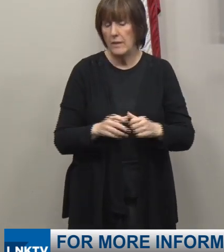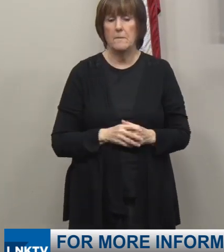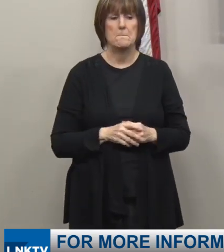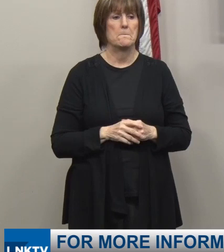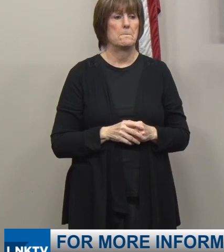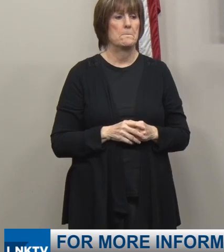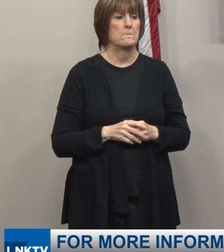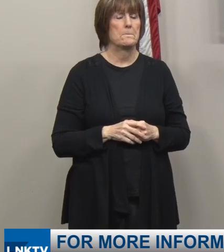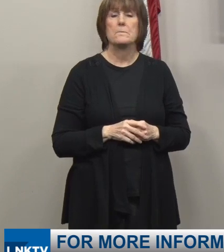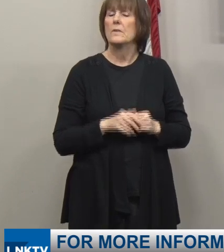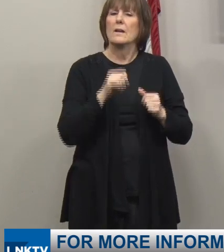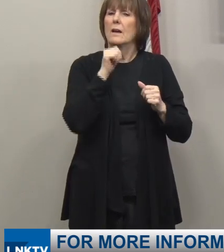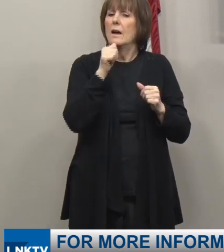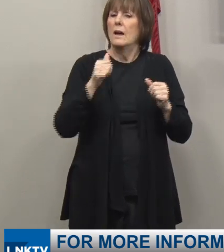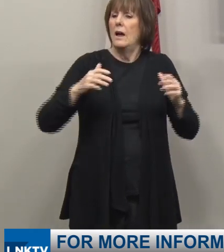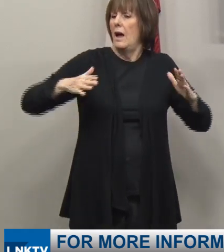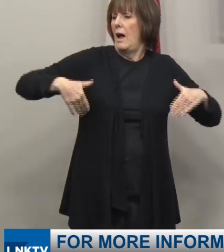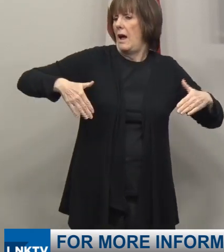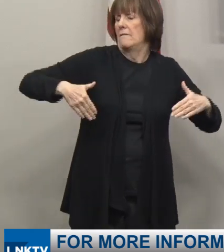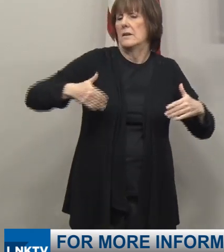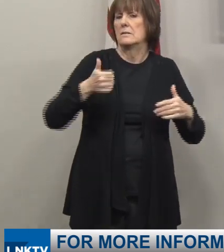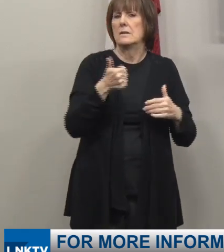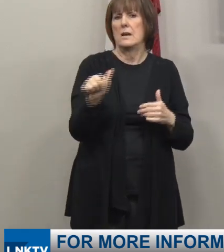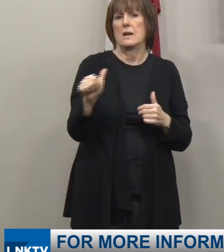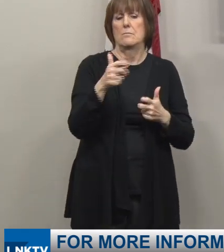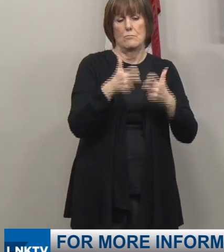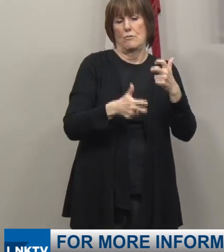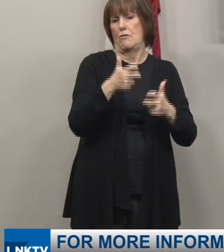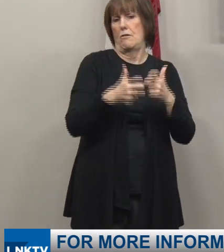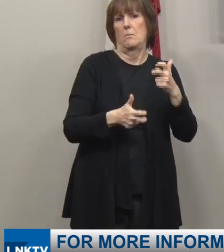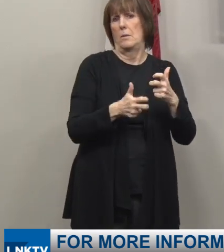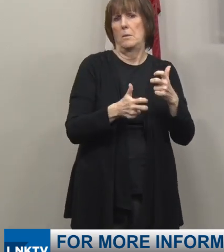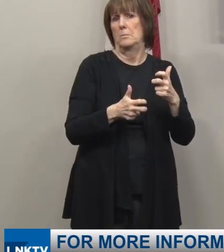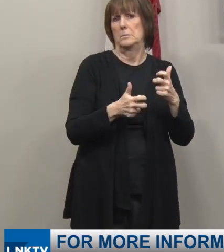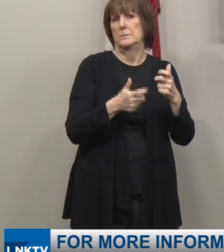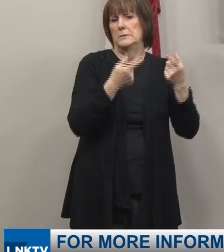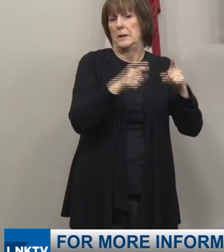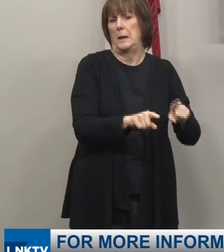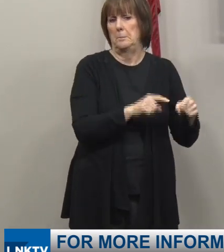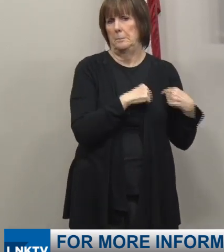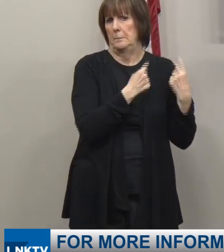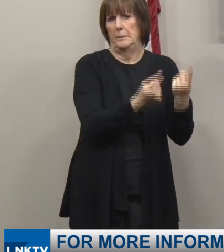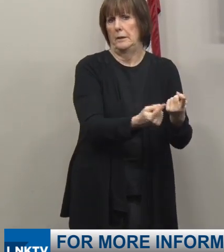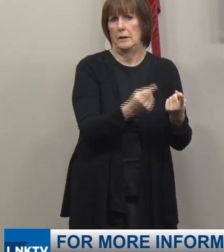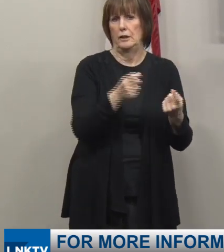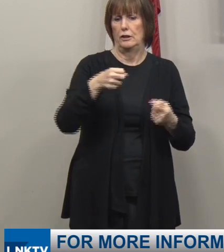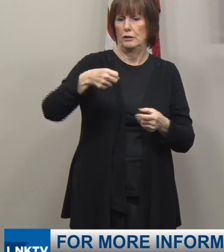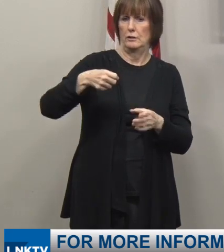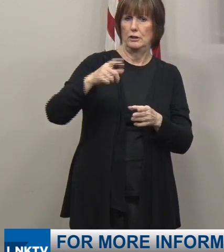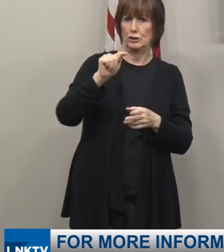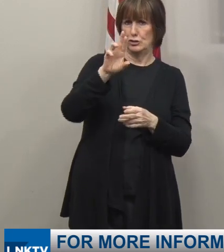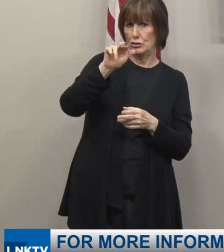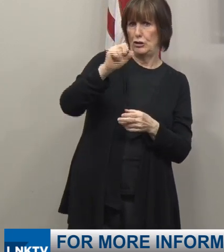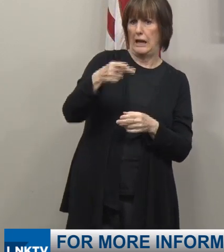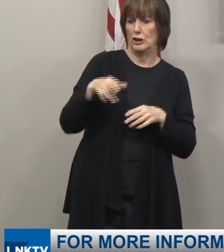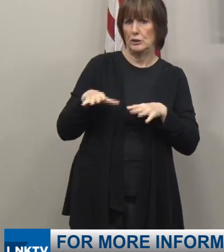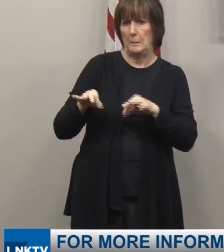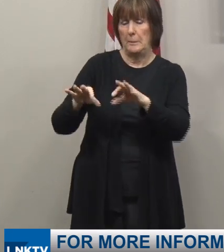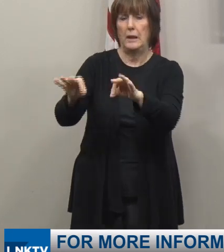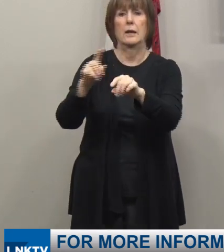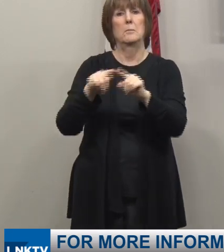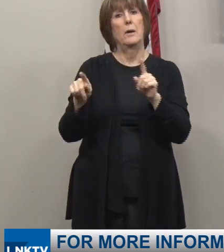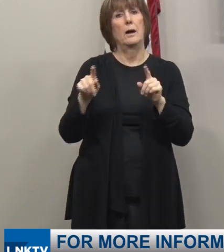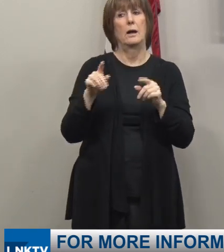And we haven't had any issues arise recently about the trash pickup, but we would certainly know between